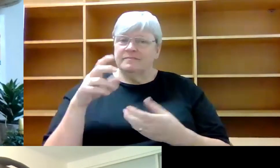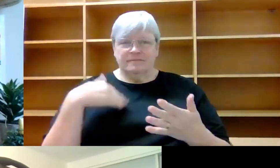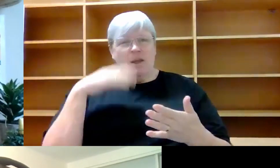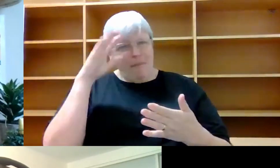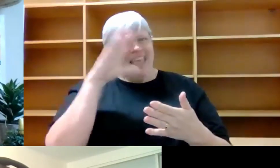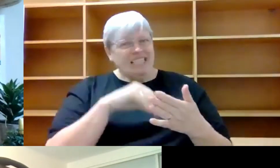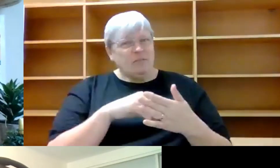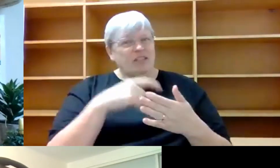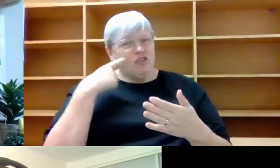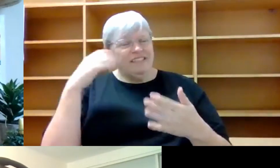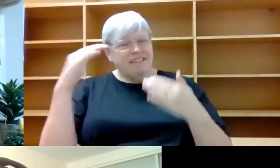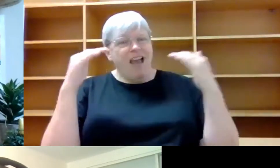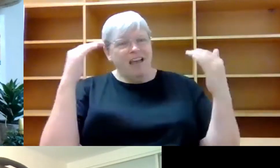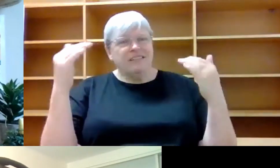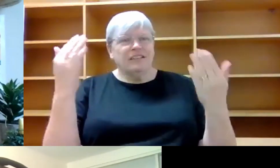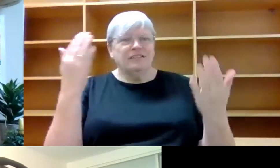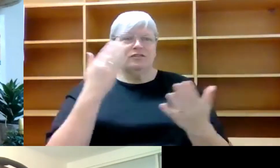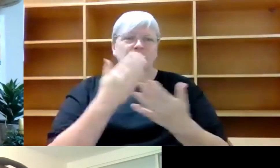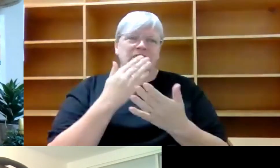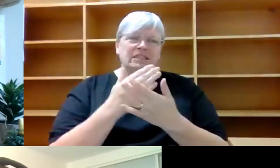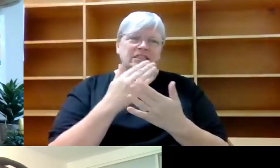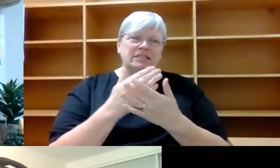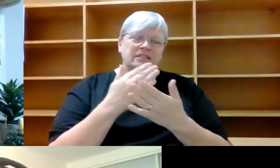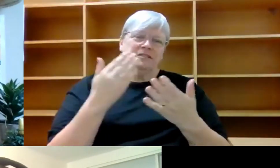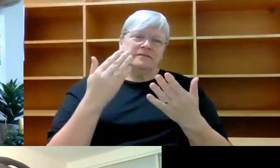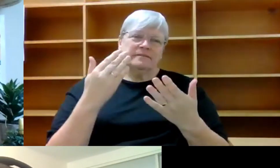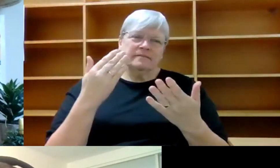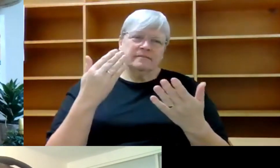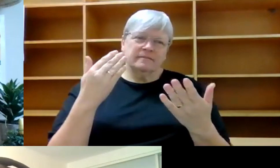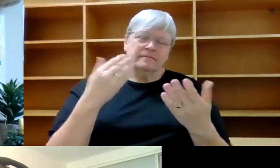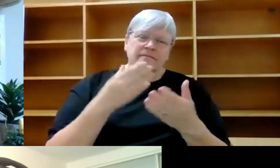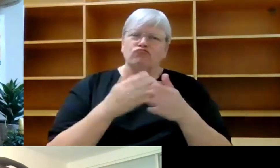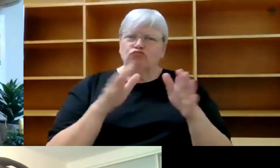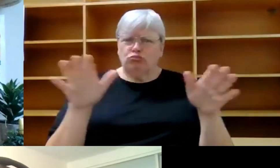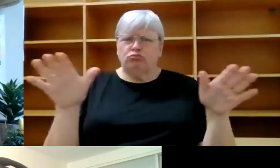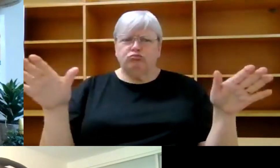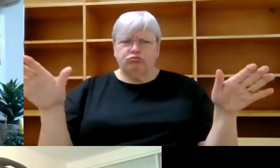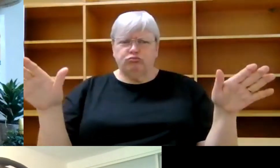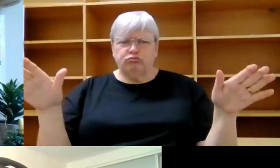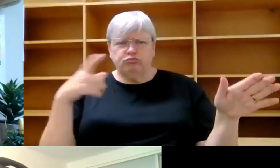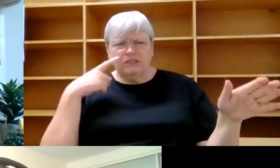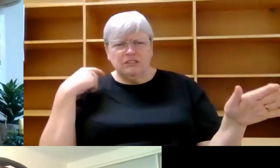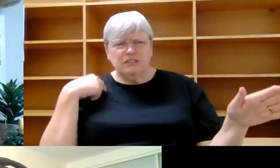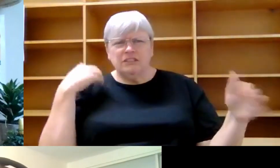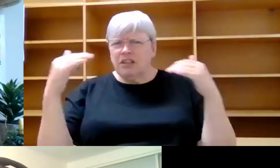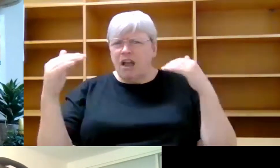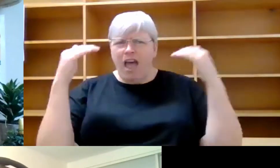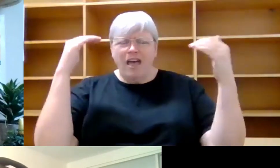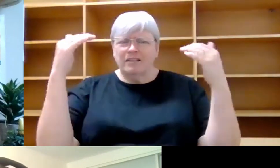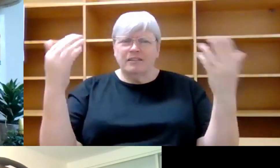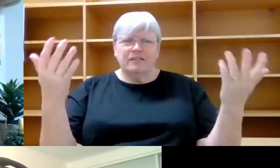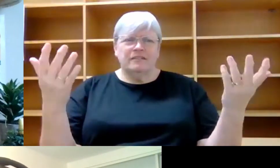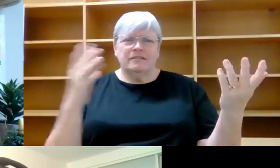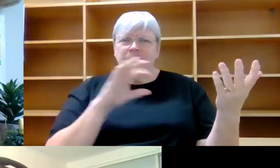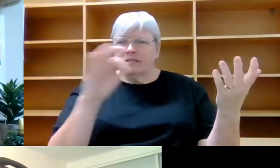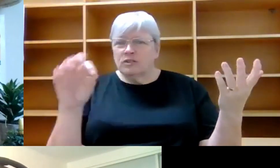adult space as well. It's very kind of expansive because I guess young adult is, well, I'll ask you actually, do